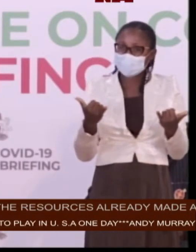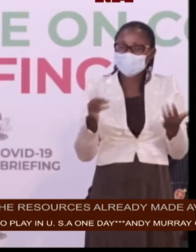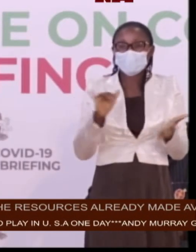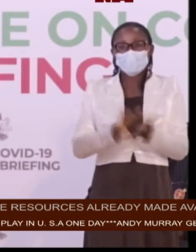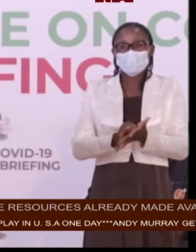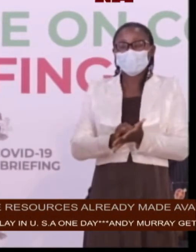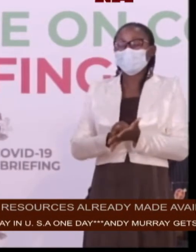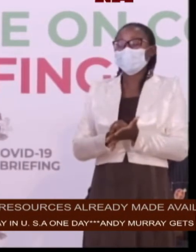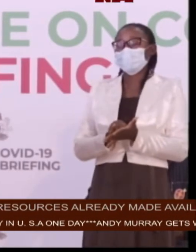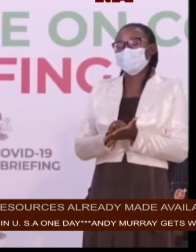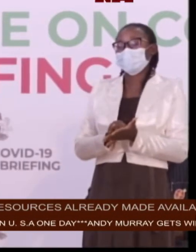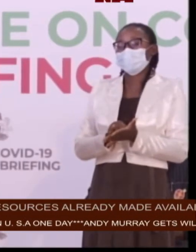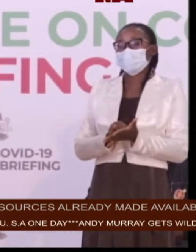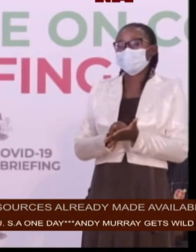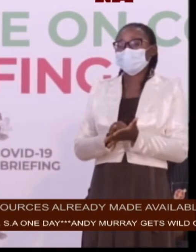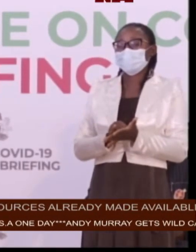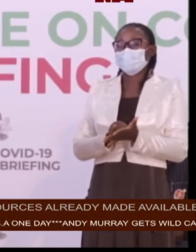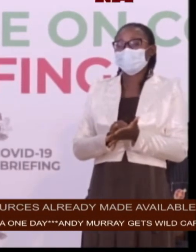that